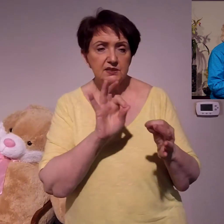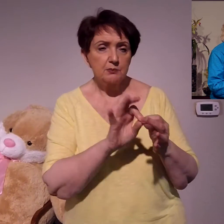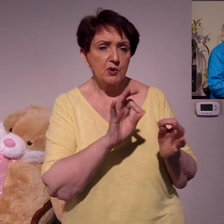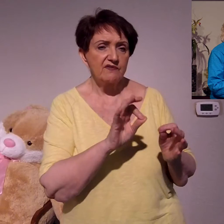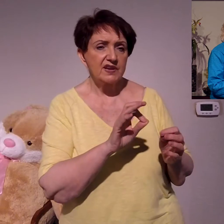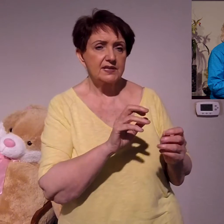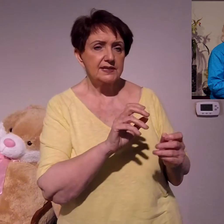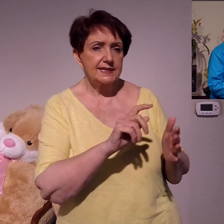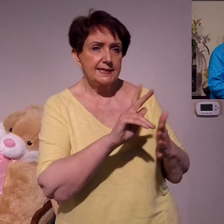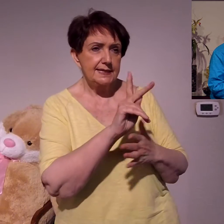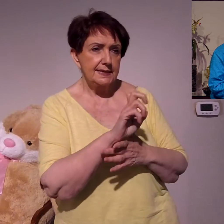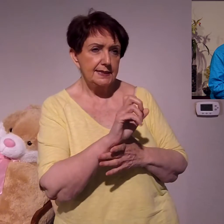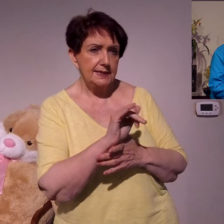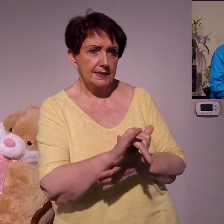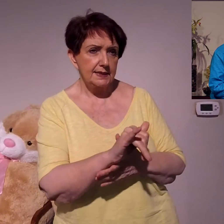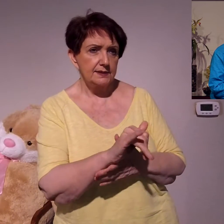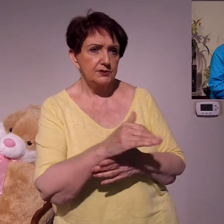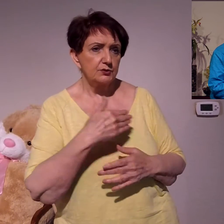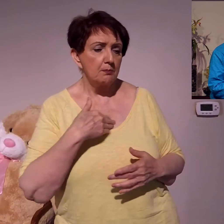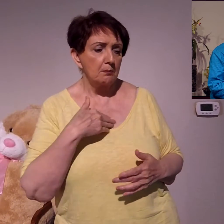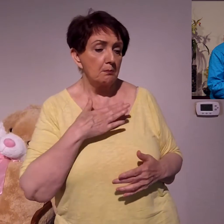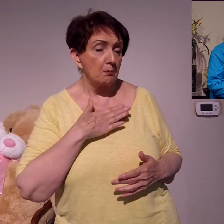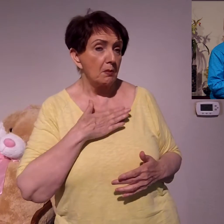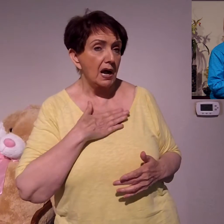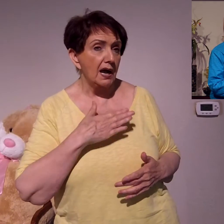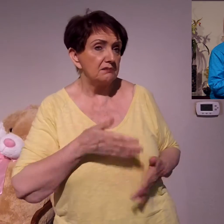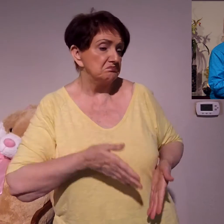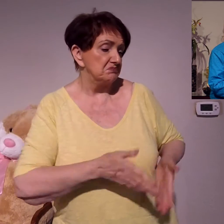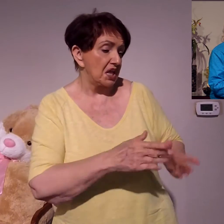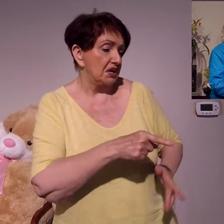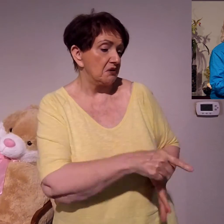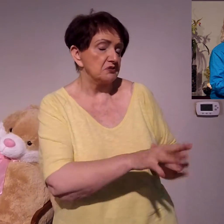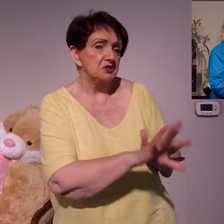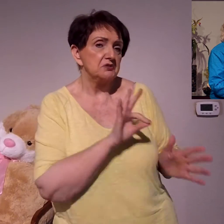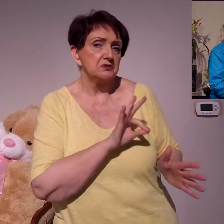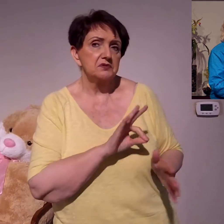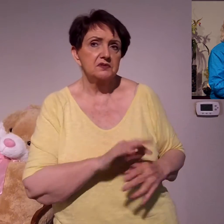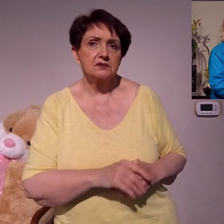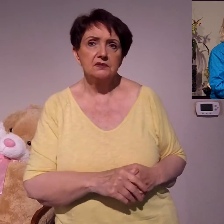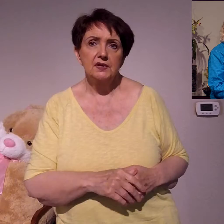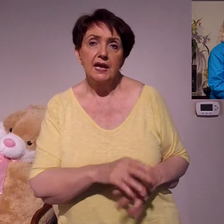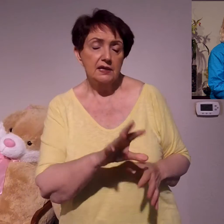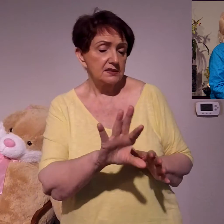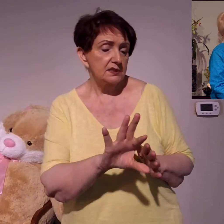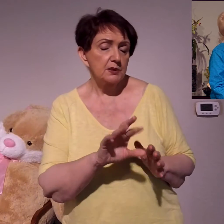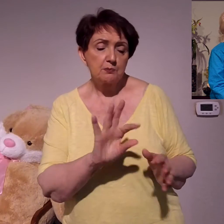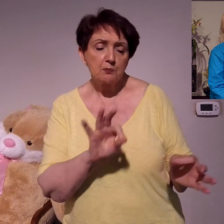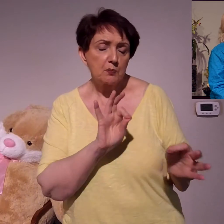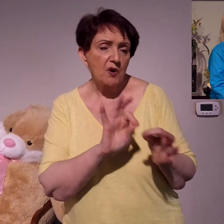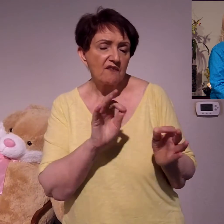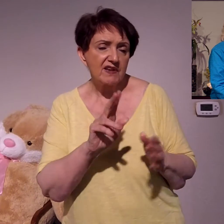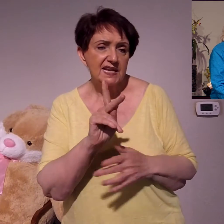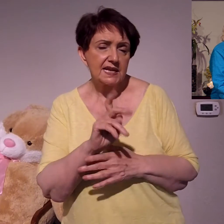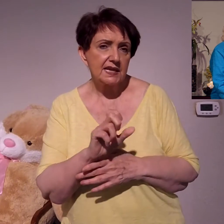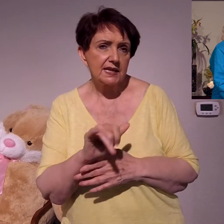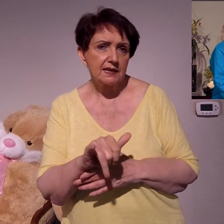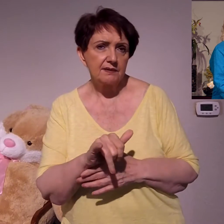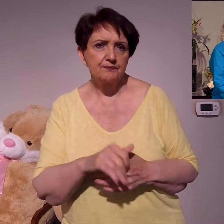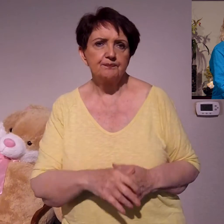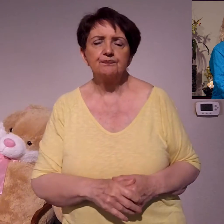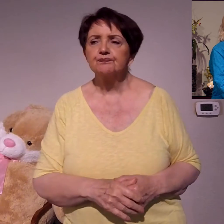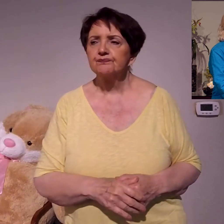abdication? Do you see that? It's the perfect key to me going, "Oh, well, okay." Because